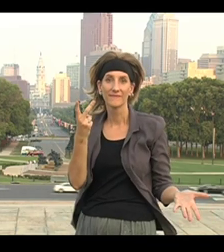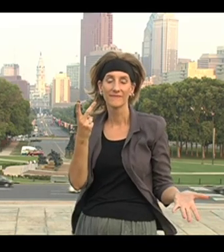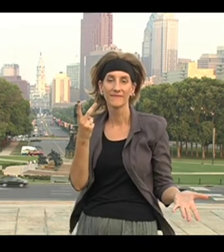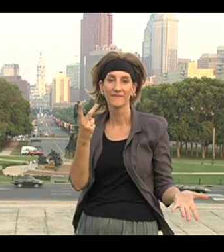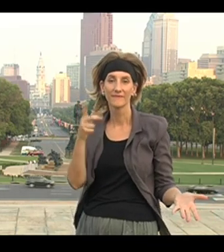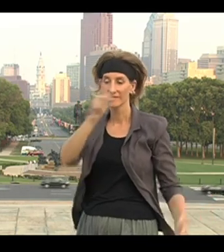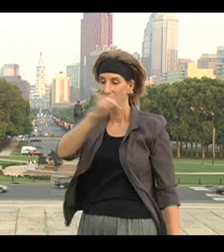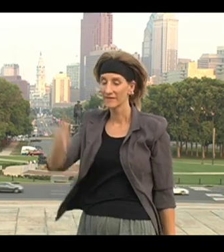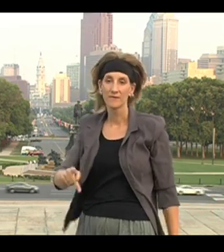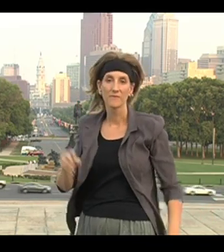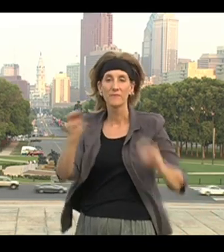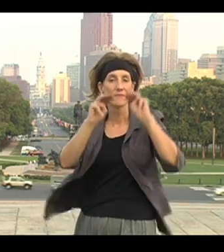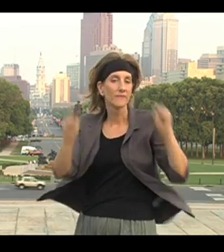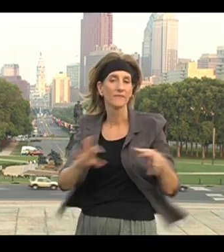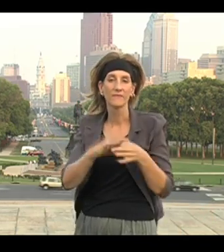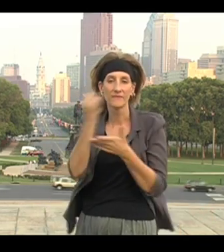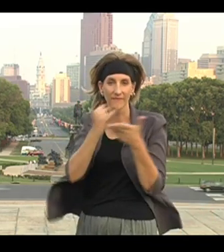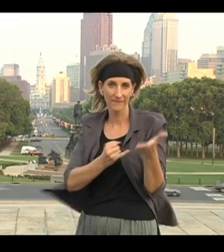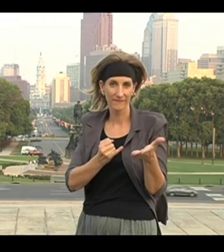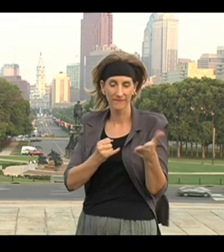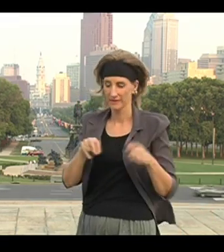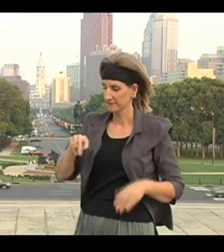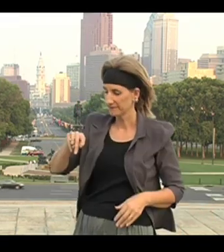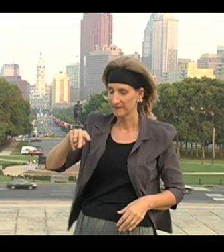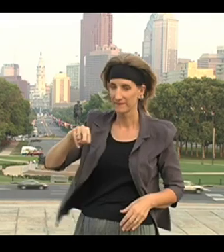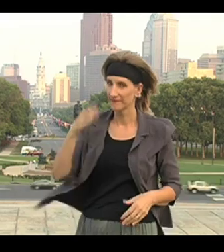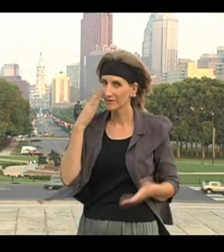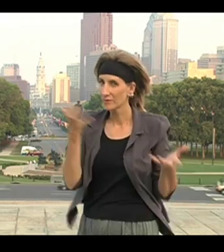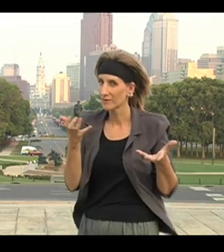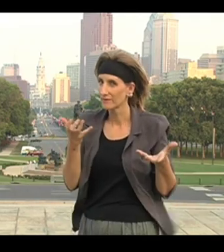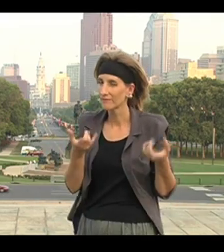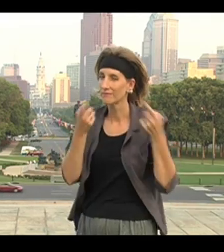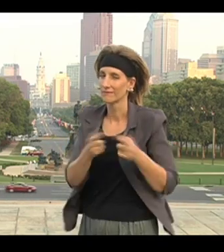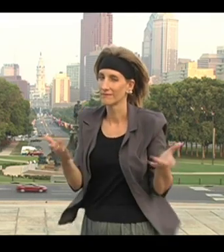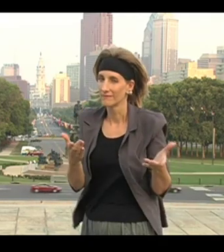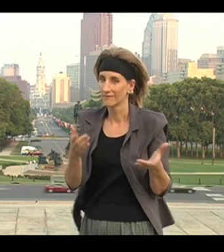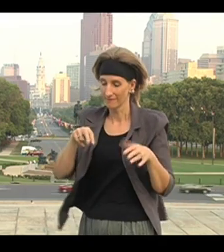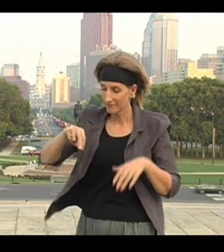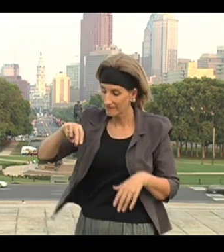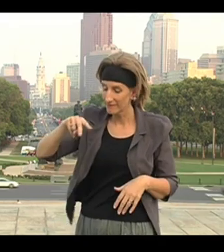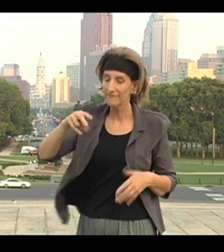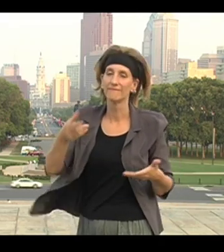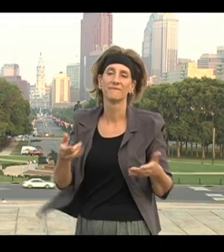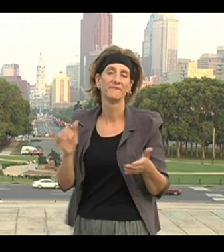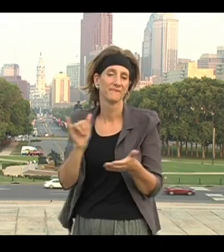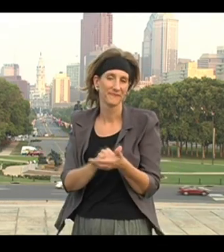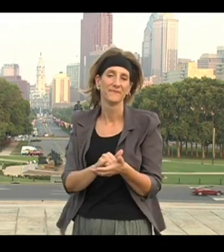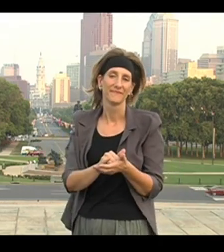see, here we are at the Philadelphia Museum of Art. Right on these steps, do you know what happened? On these steps, the